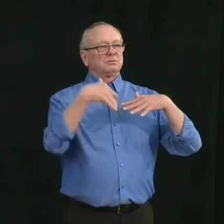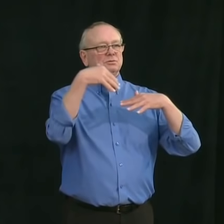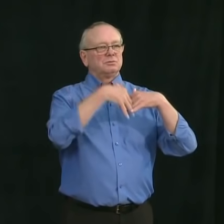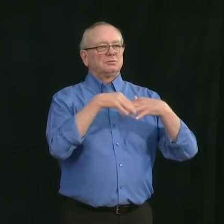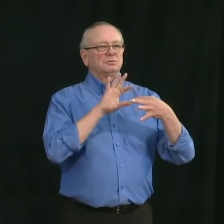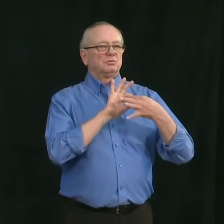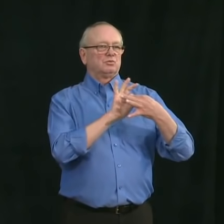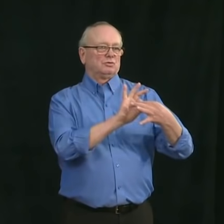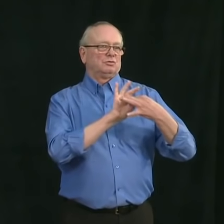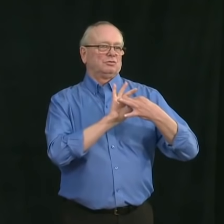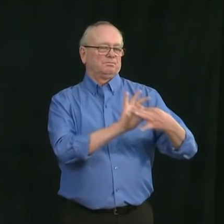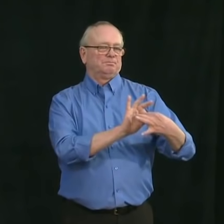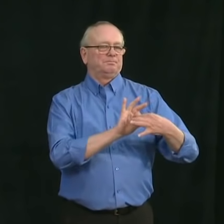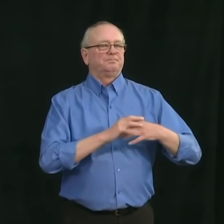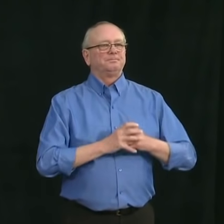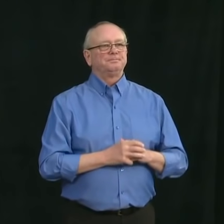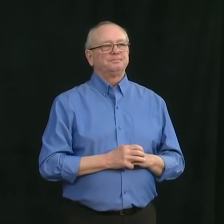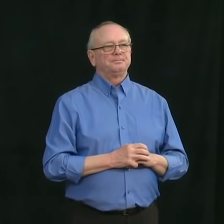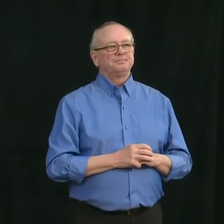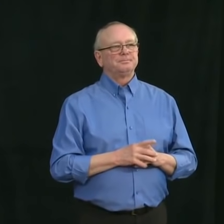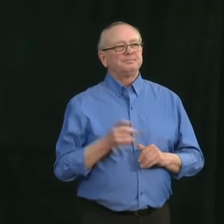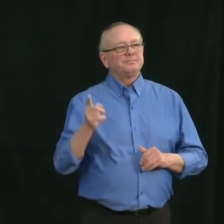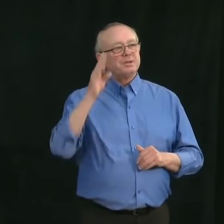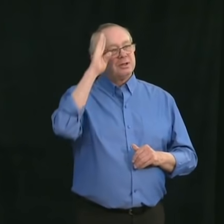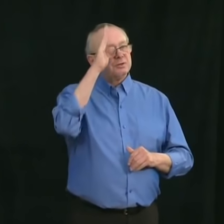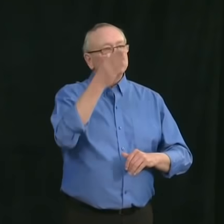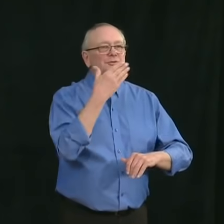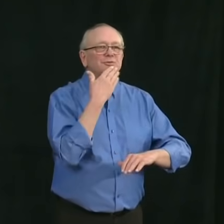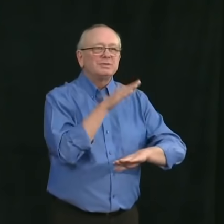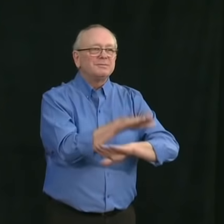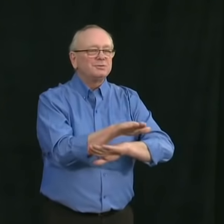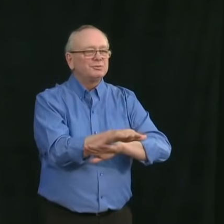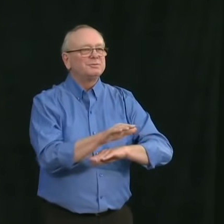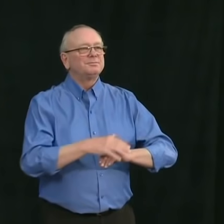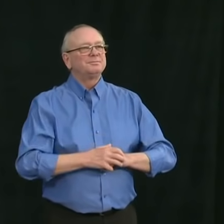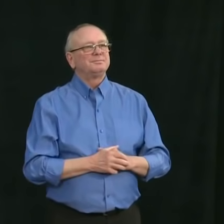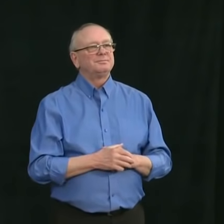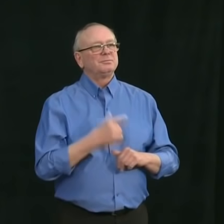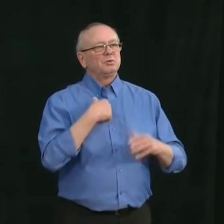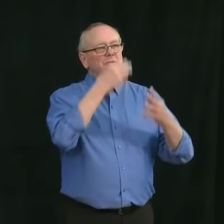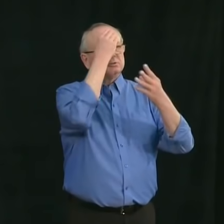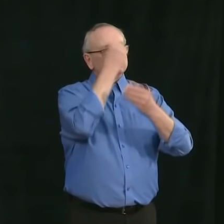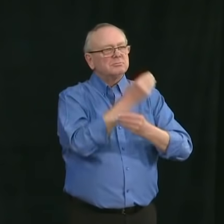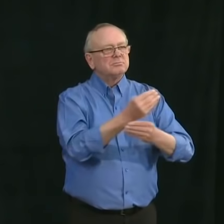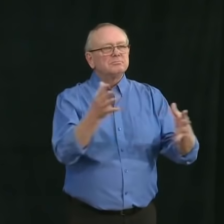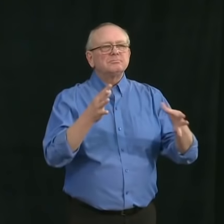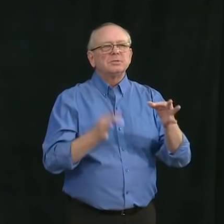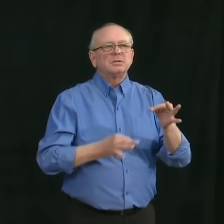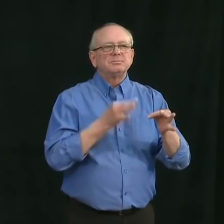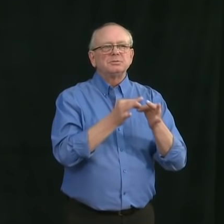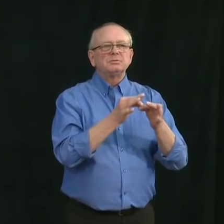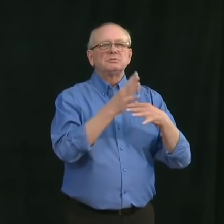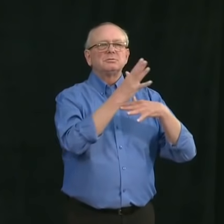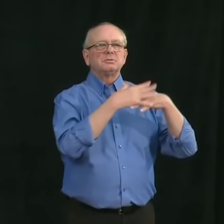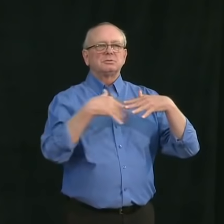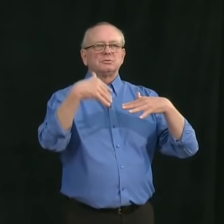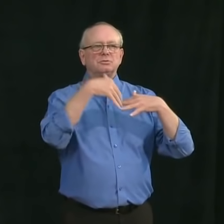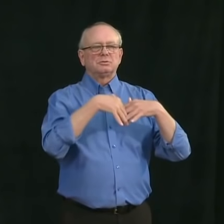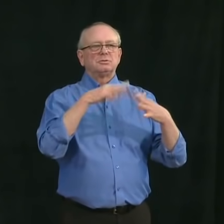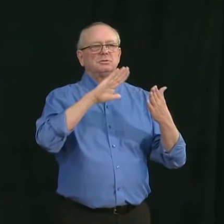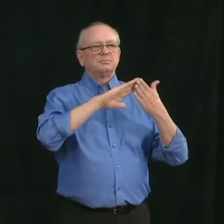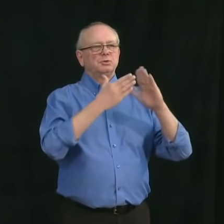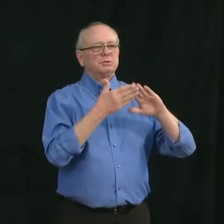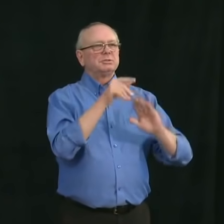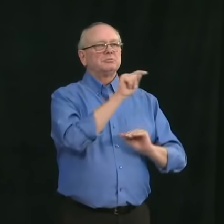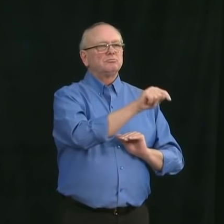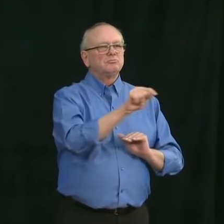Good afternoon, everyone. I'm here today to provide an update regarding Indigenous communities in COVID-19. Firstly, I want to thank Dr.